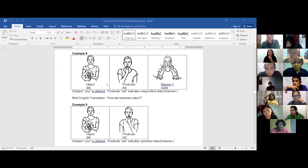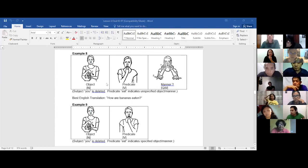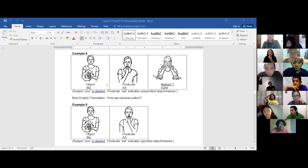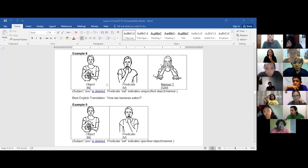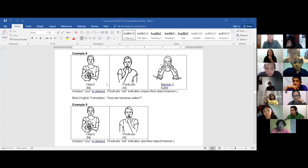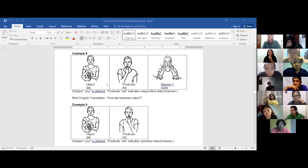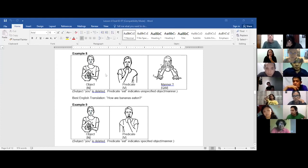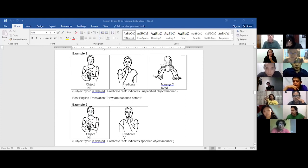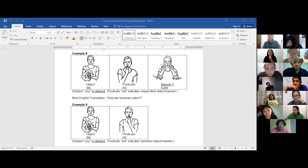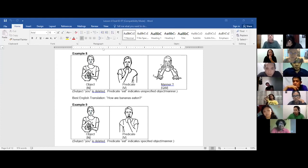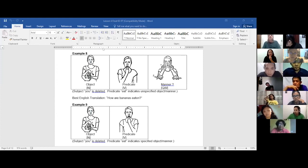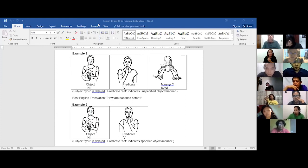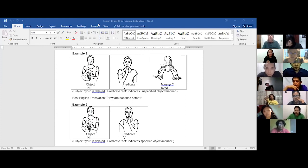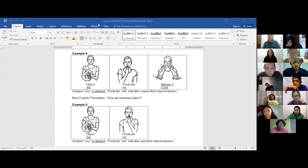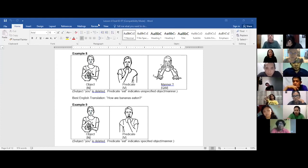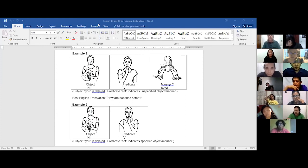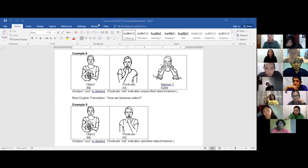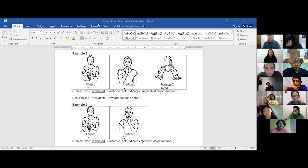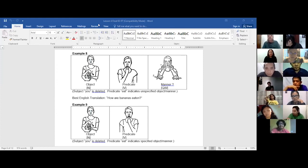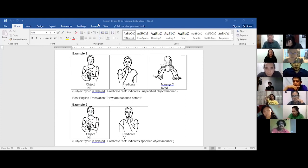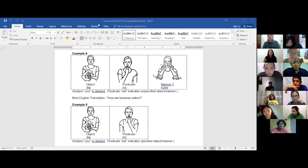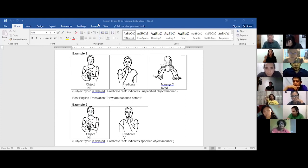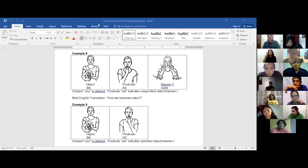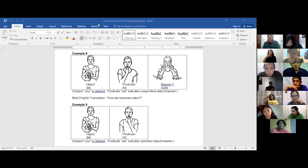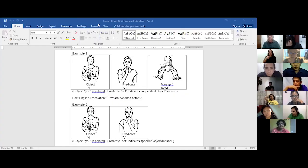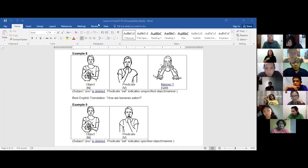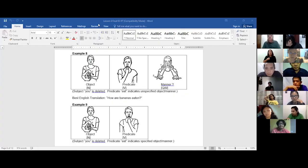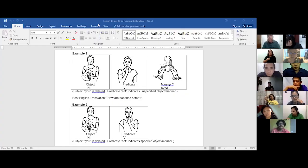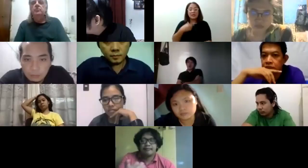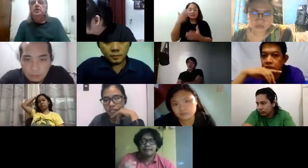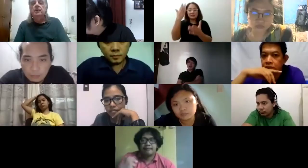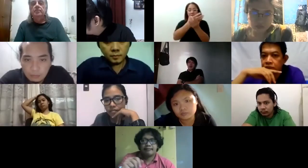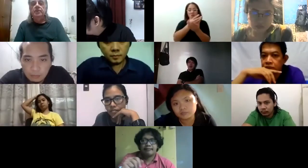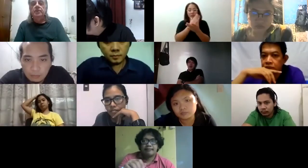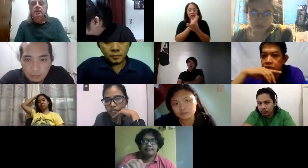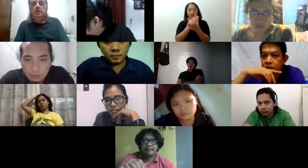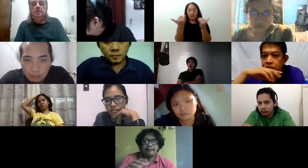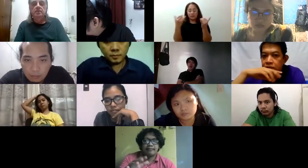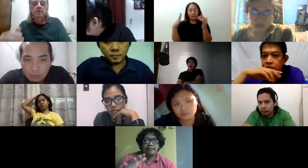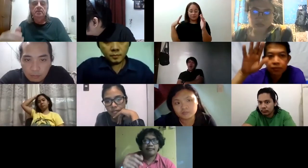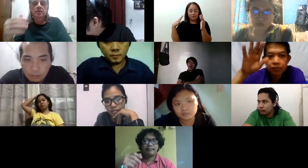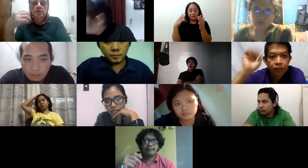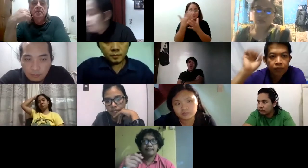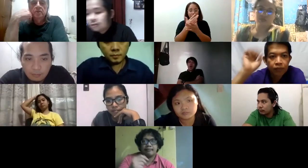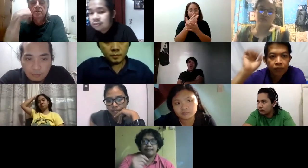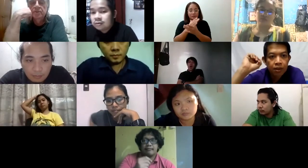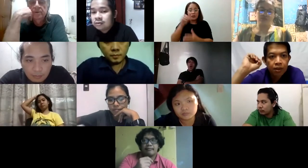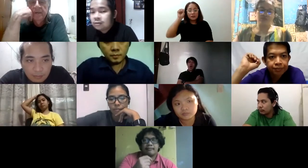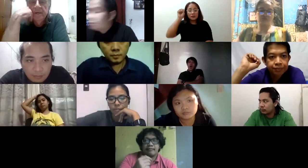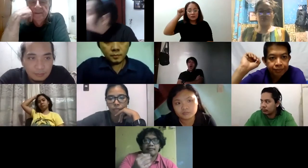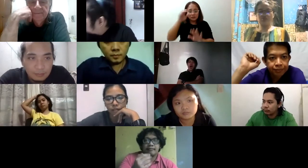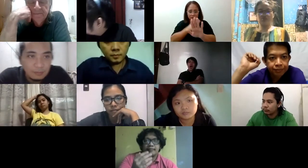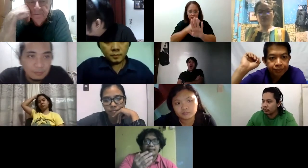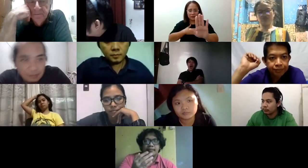Okay, so I'm going to stop sharing and Shock, you pull up your screen again.